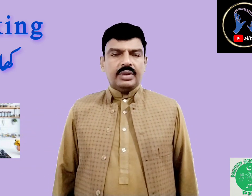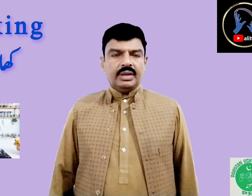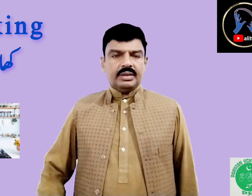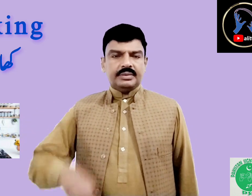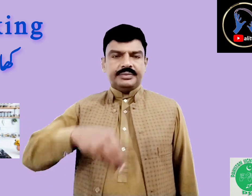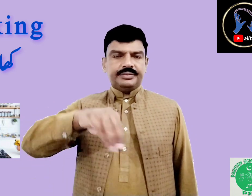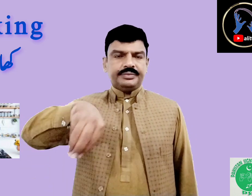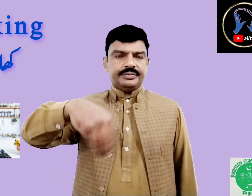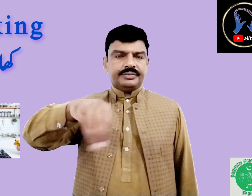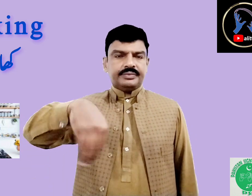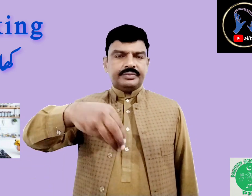cooking